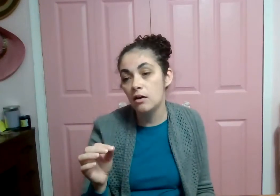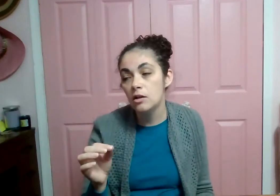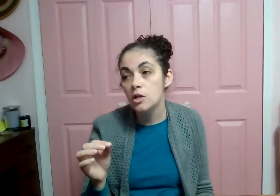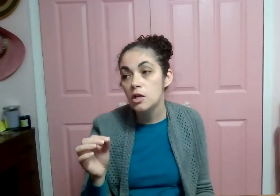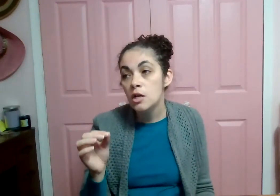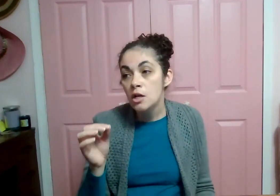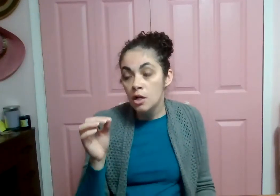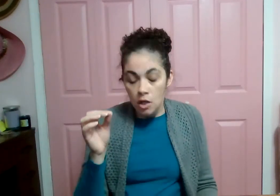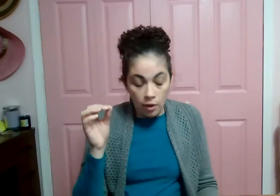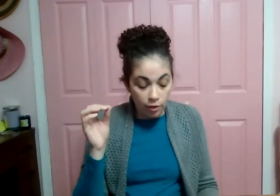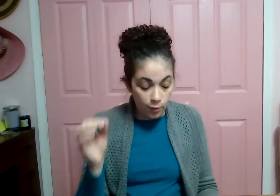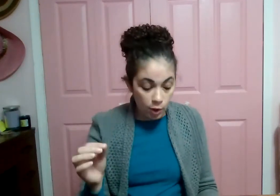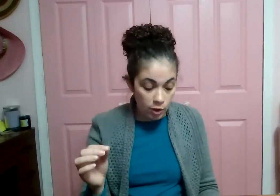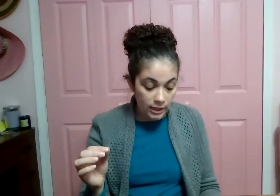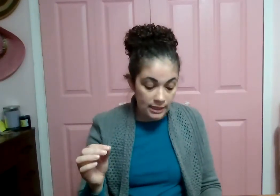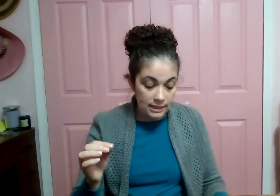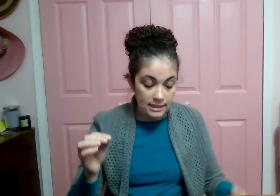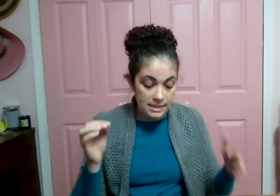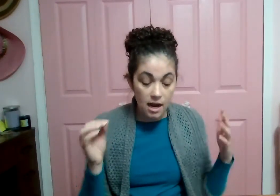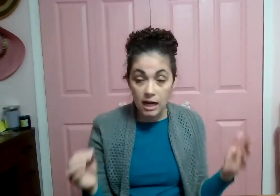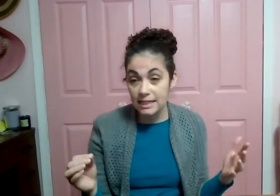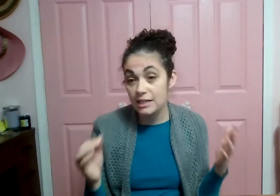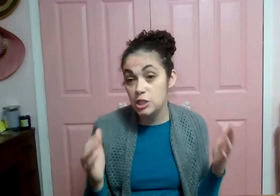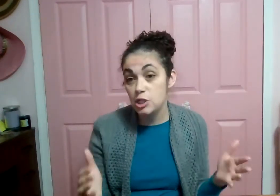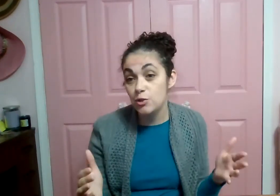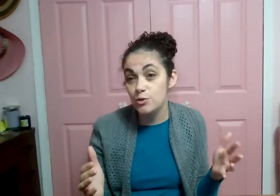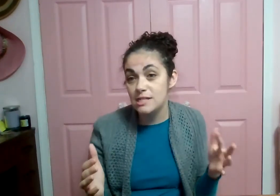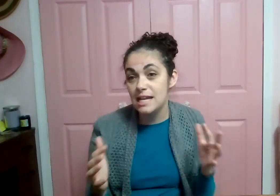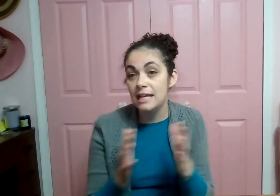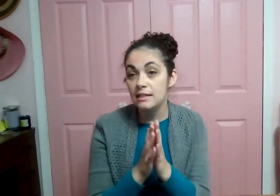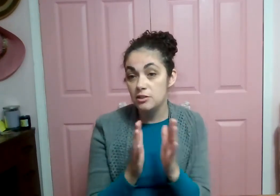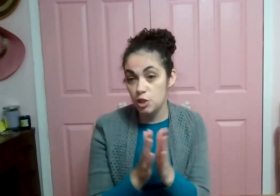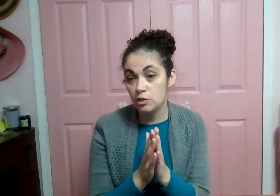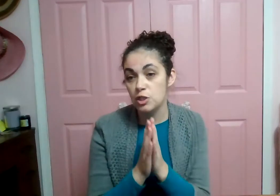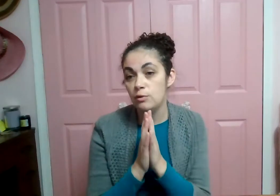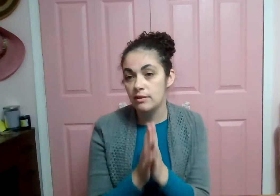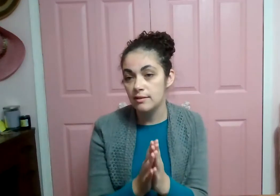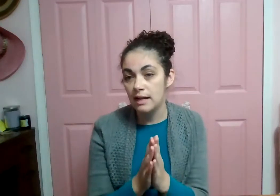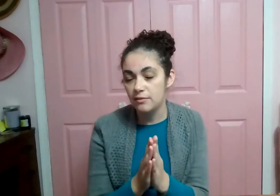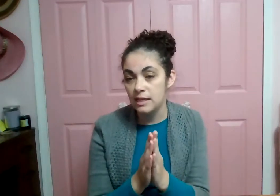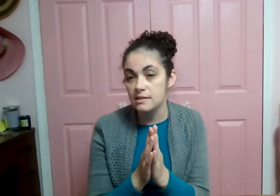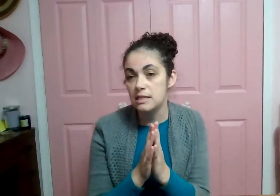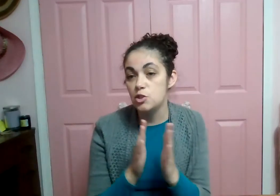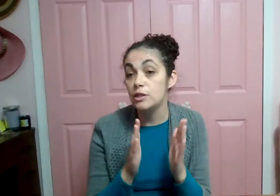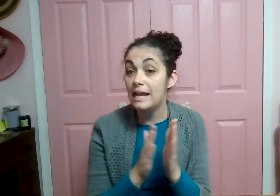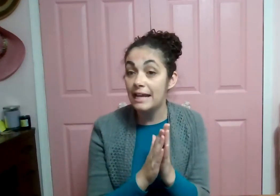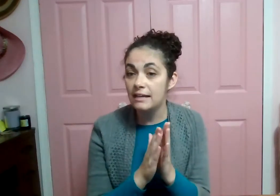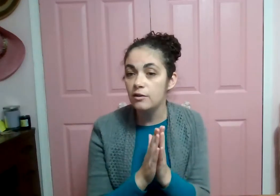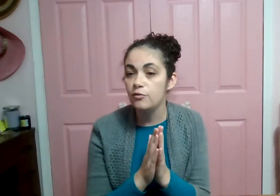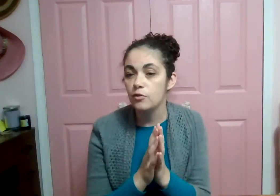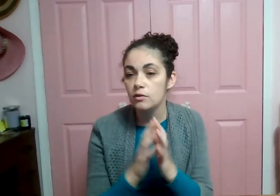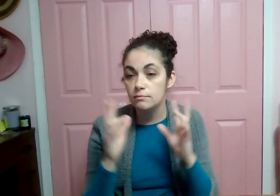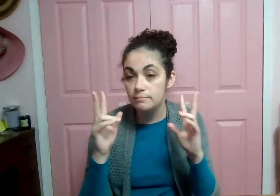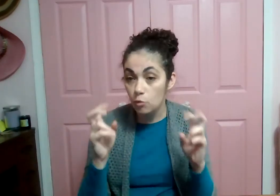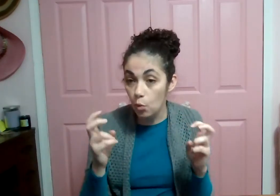ASL, the word not is used in conjunction with a lot of things. It's your negative